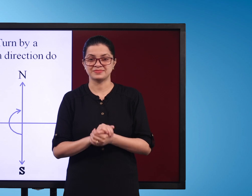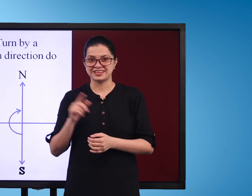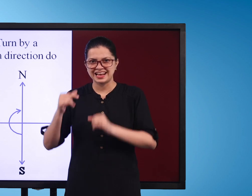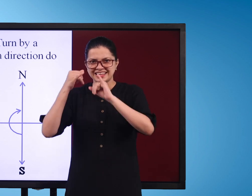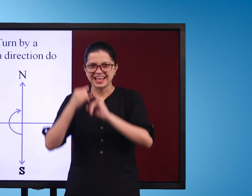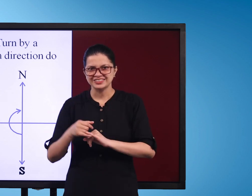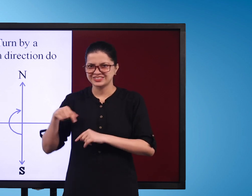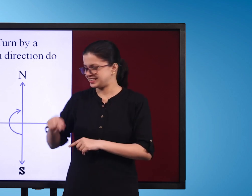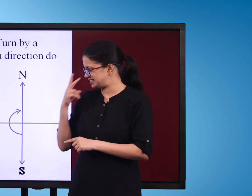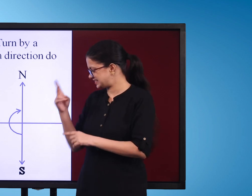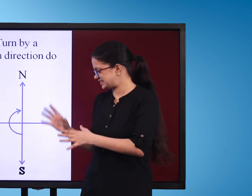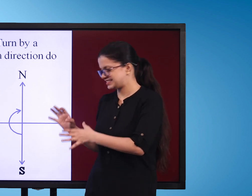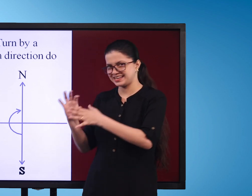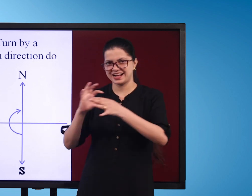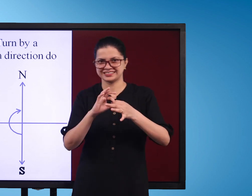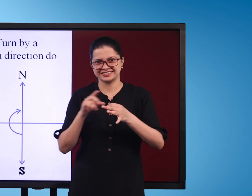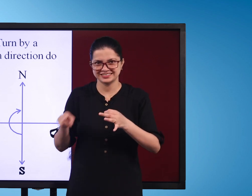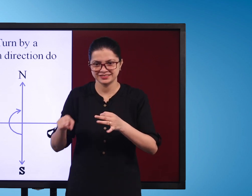The figure next to this shows the same.